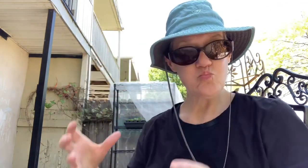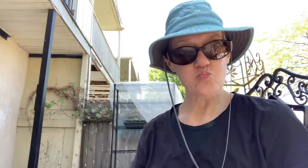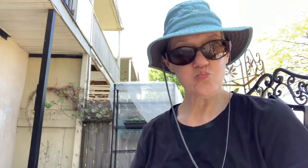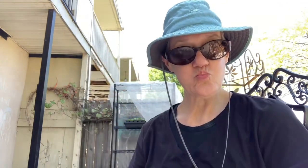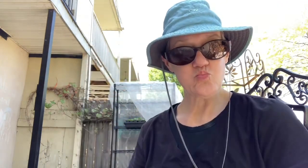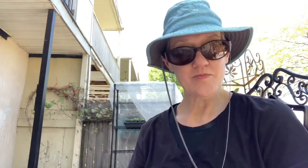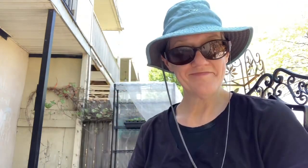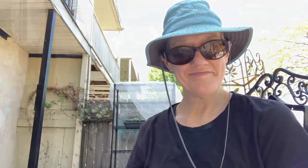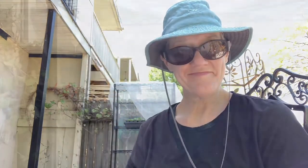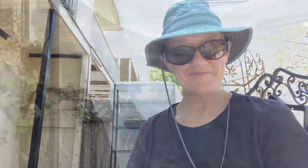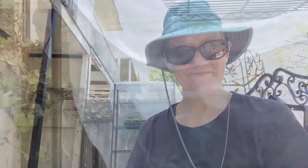bush netting.